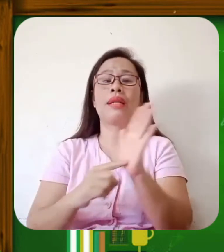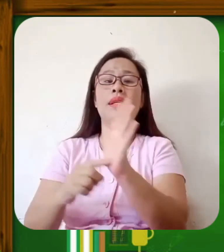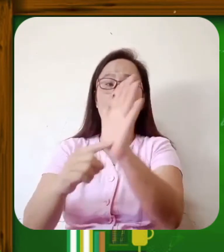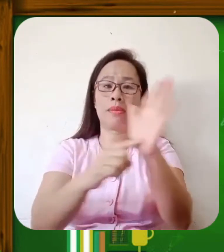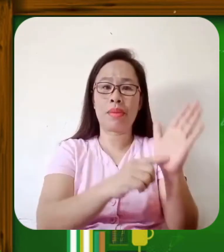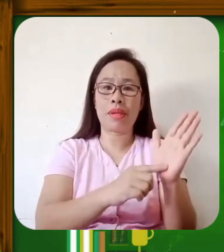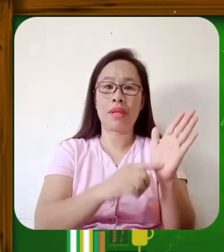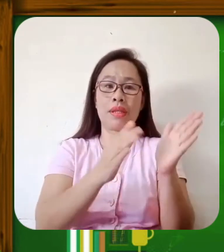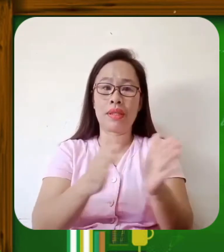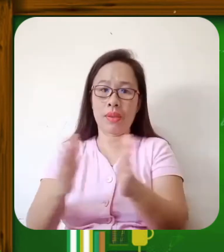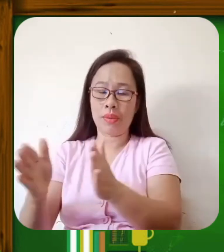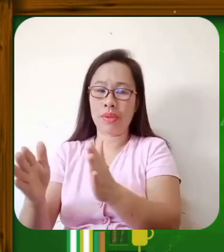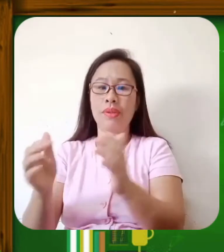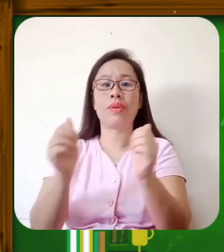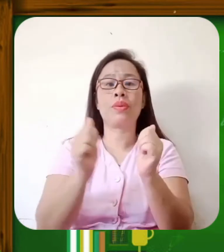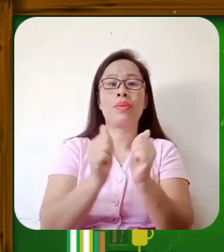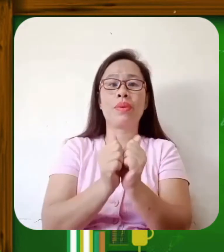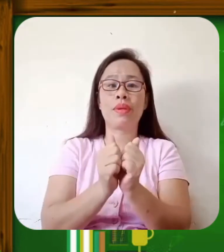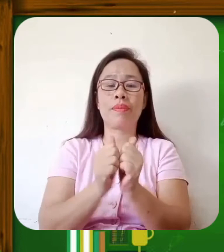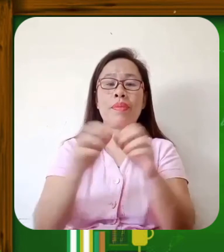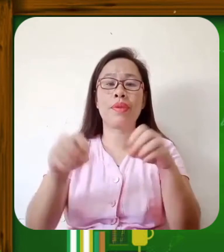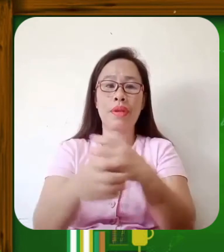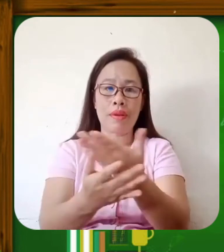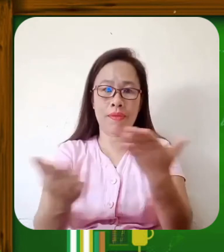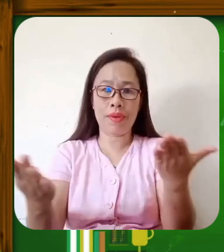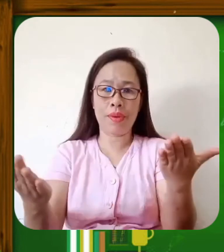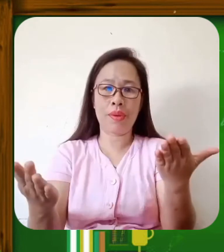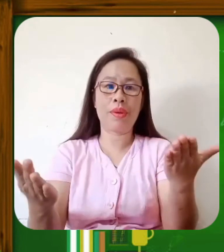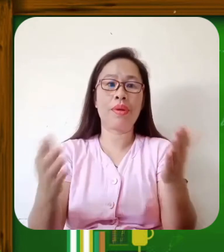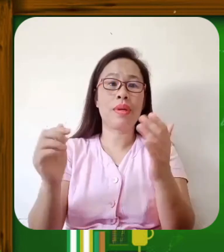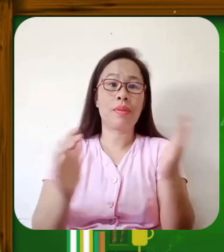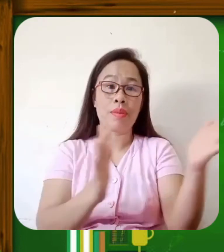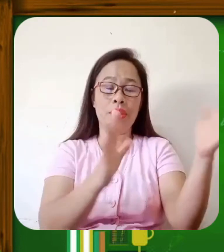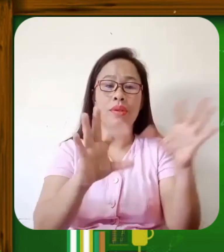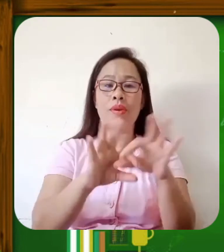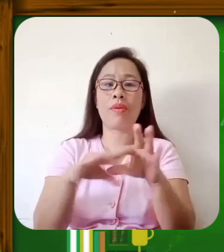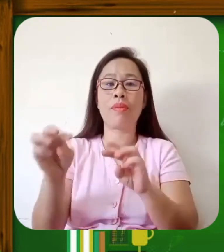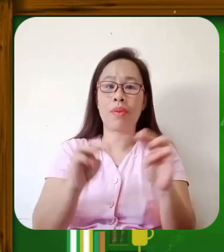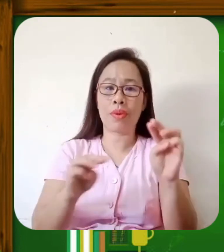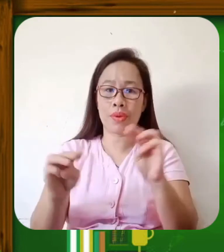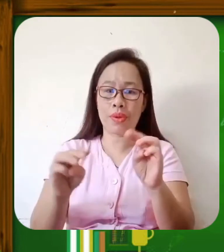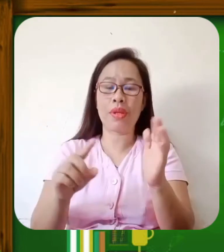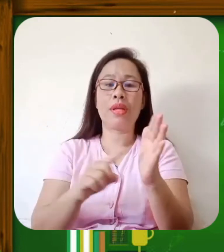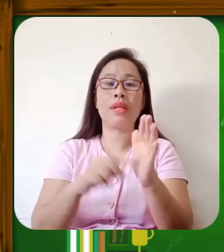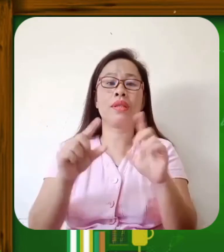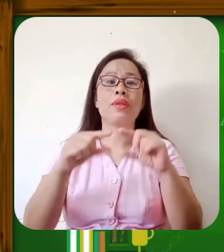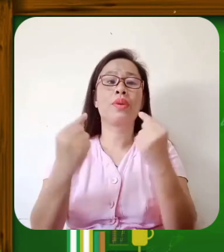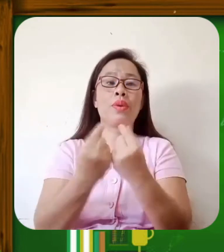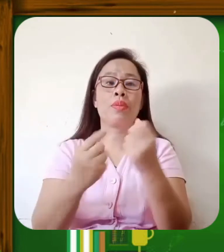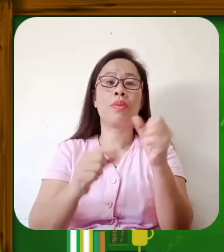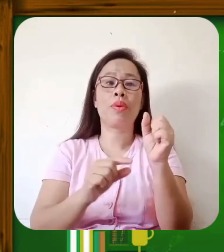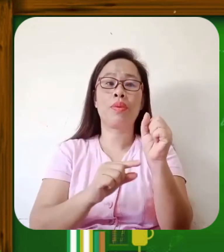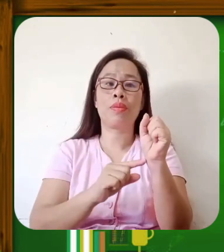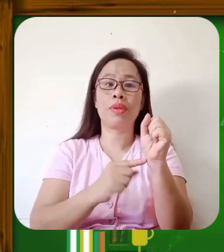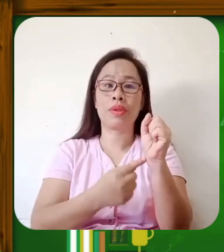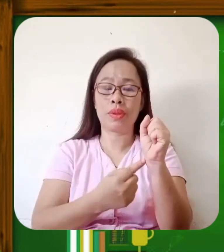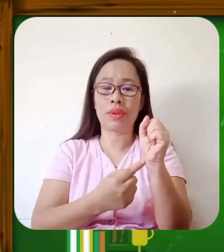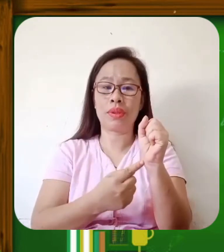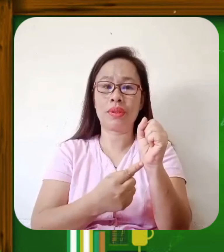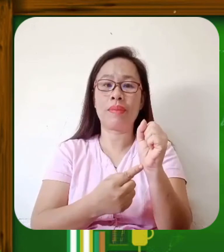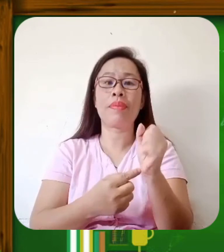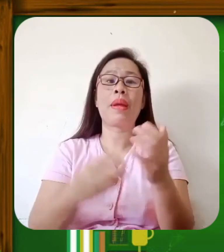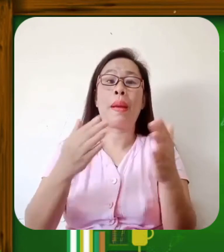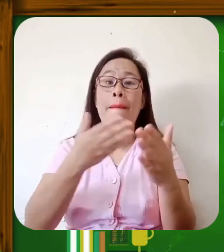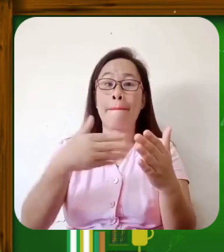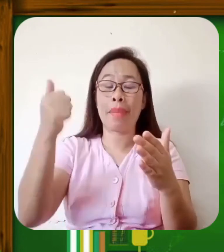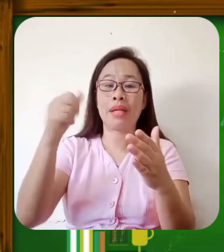a sequence of few images to give the appearance of motion. This group of resource is best to use